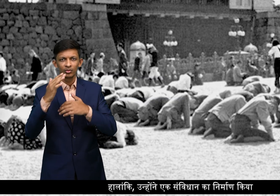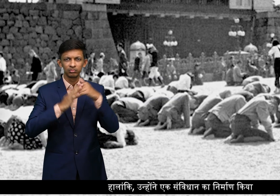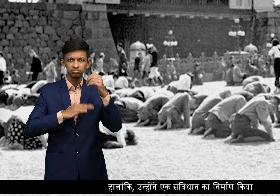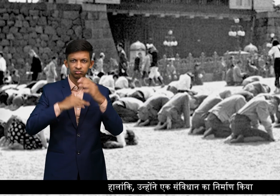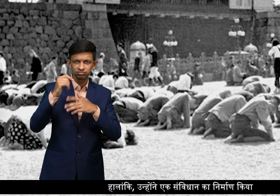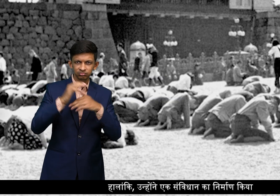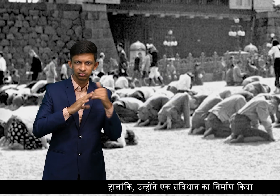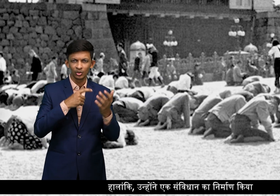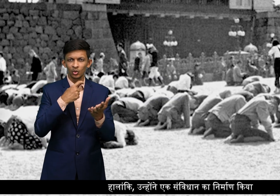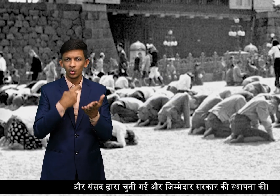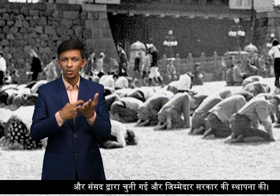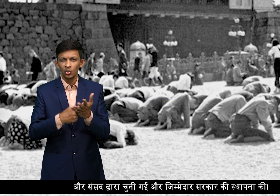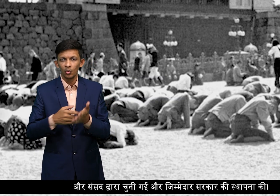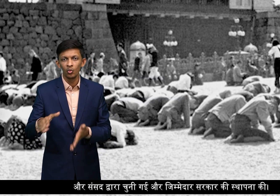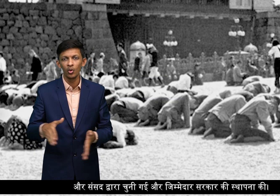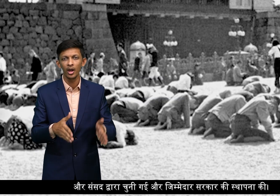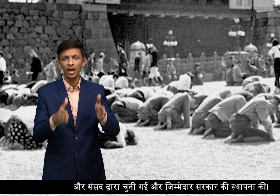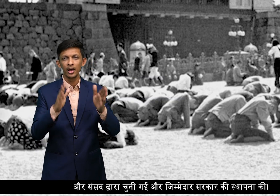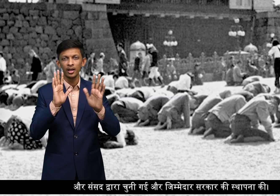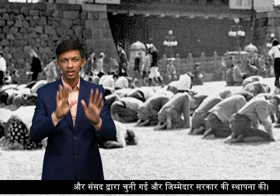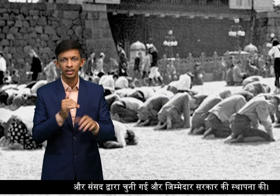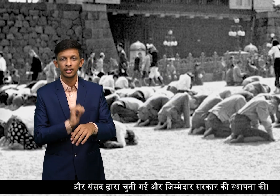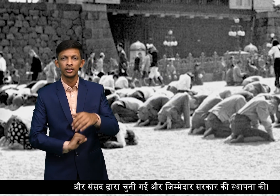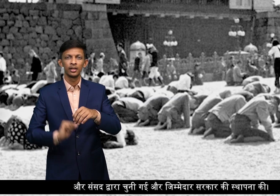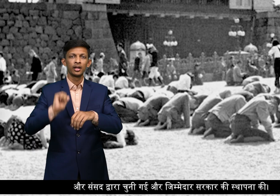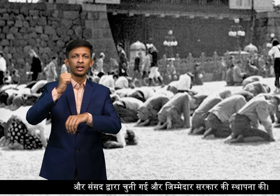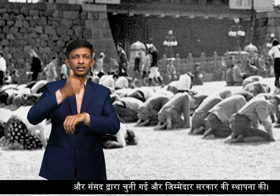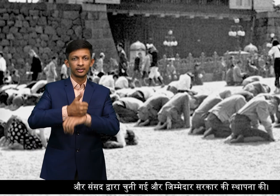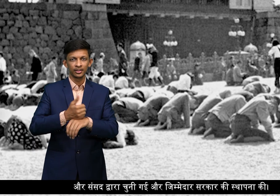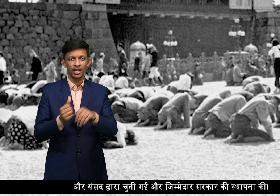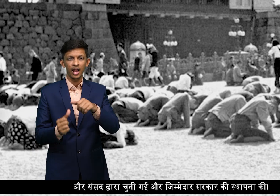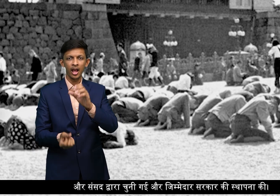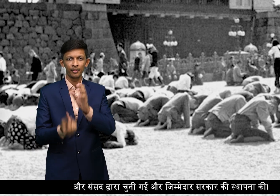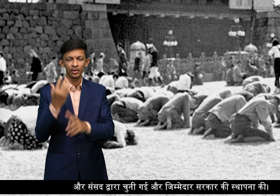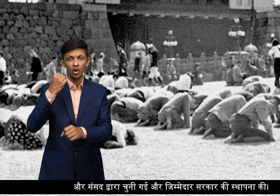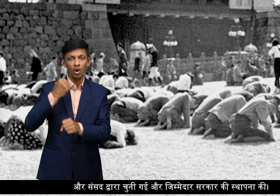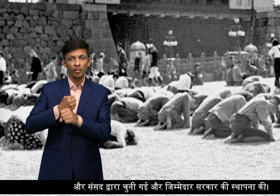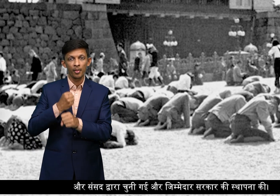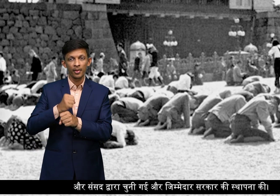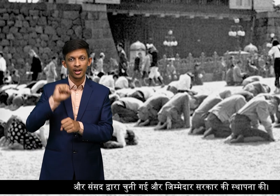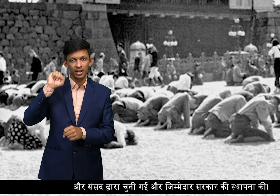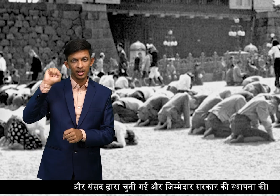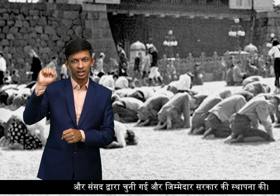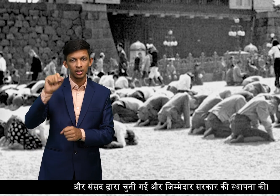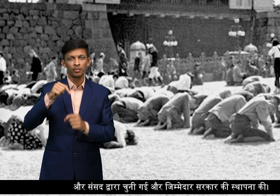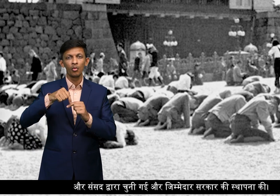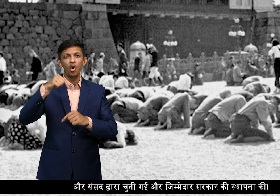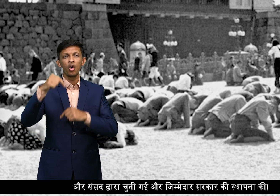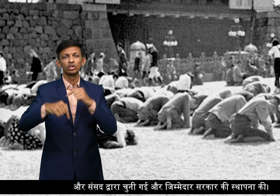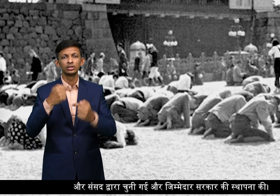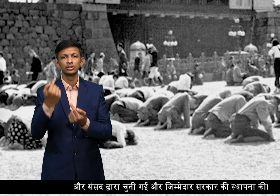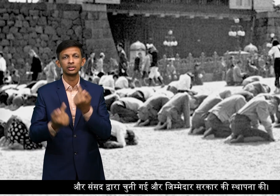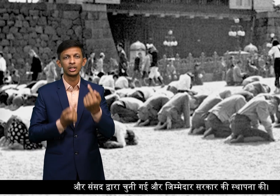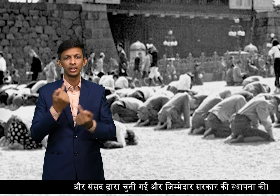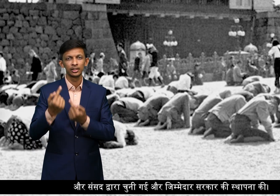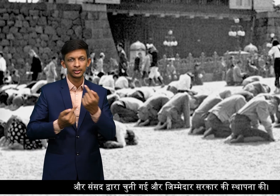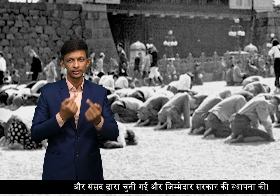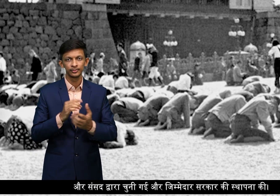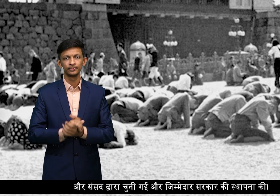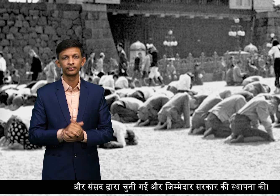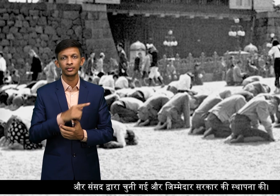However, they built a constitution and established a government elected by